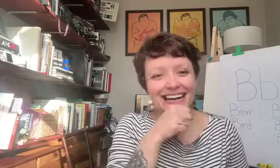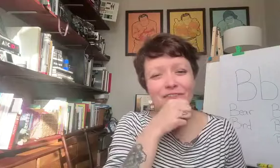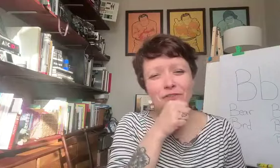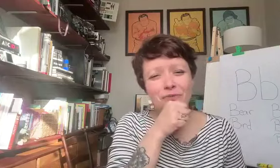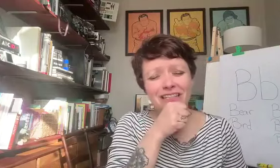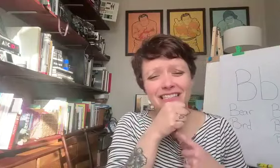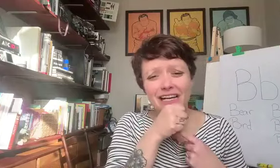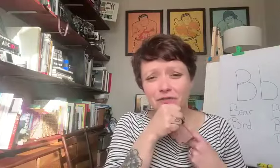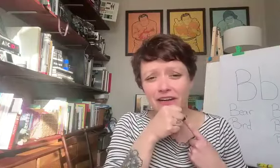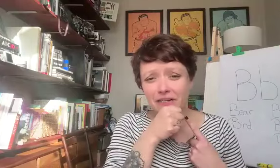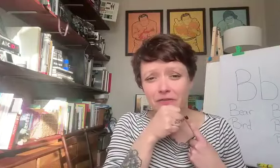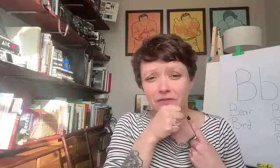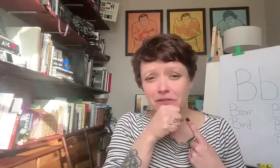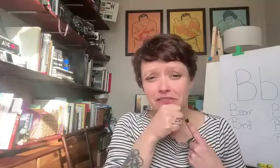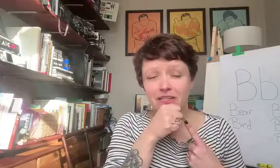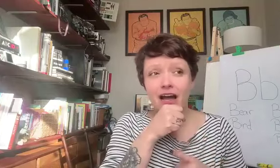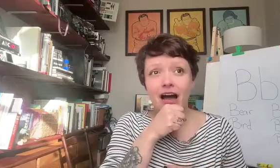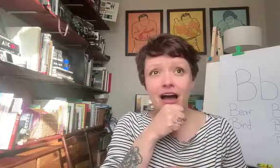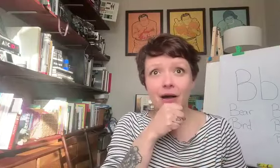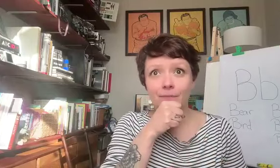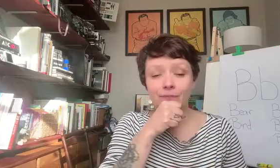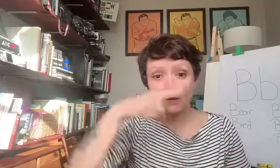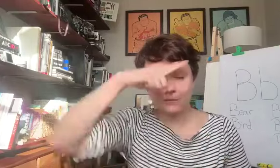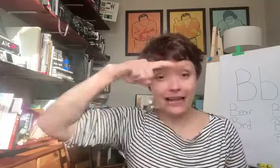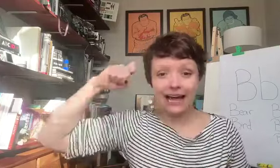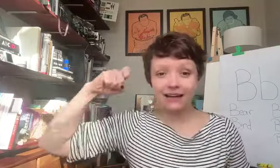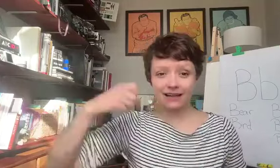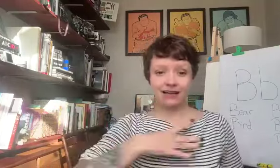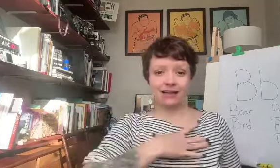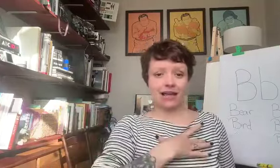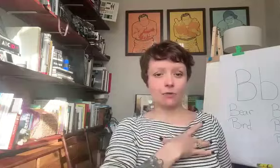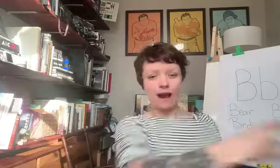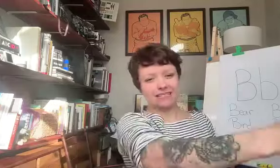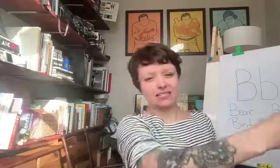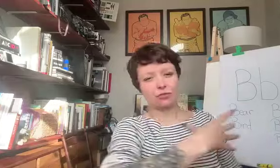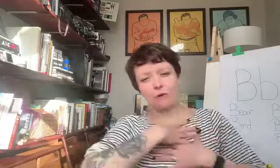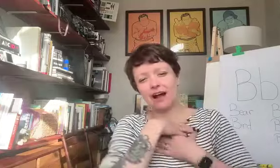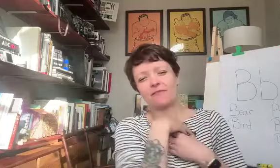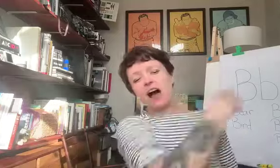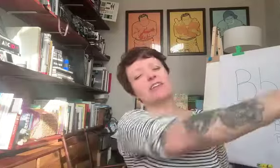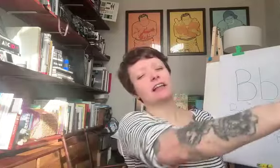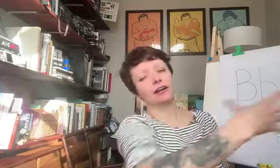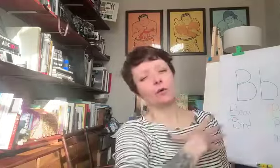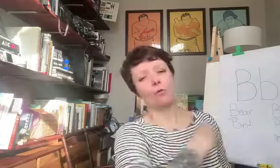And it feels really satisfying if you do this. Black and white. You're throwing off all the color.